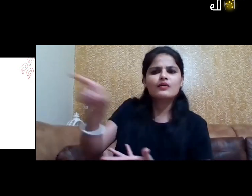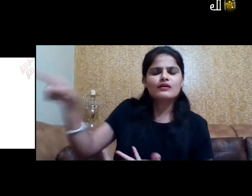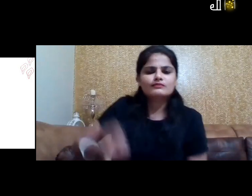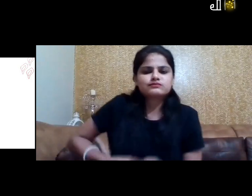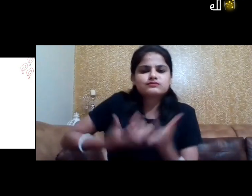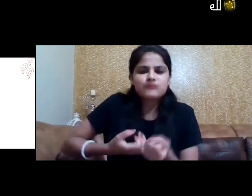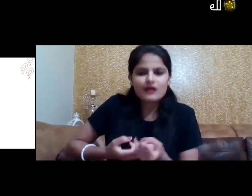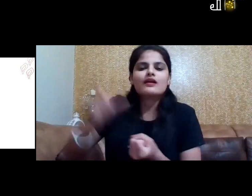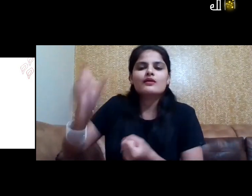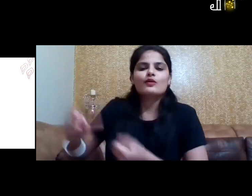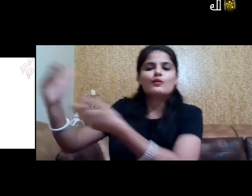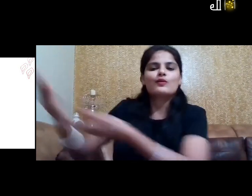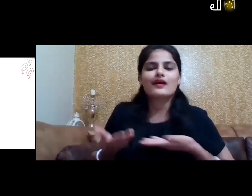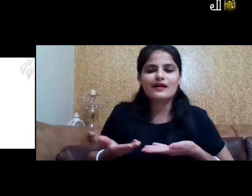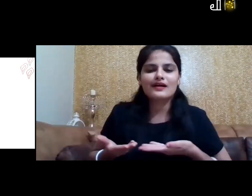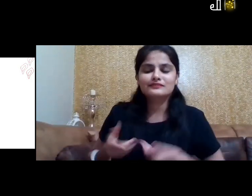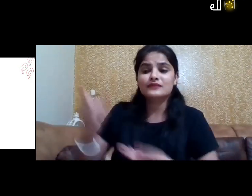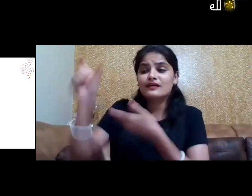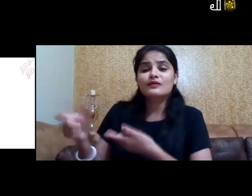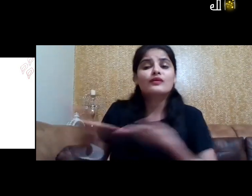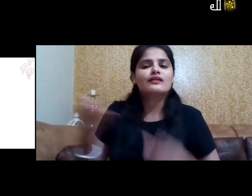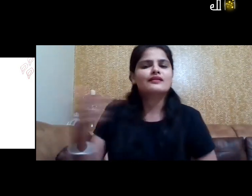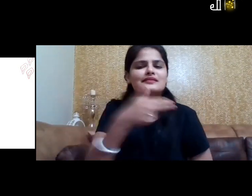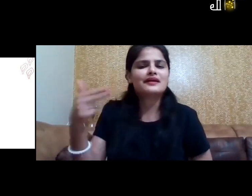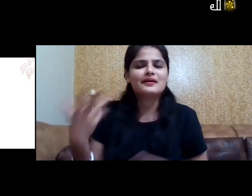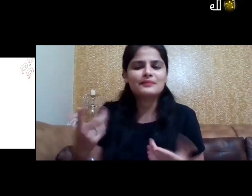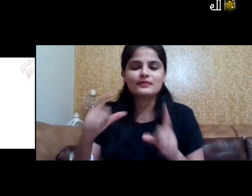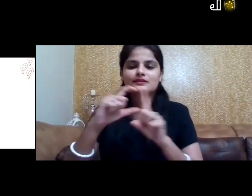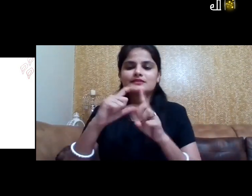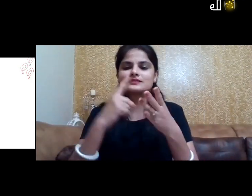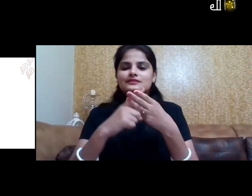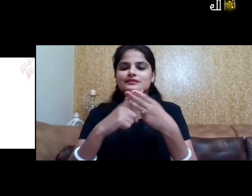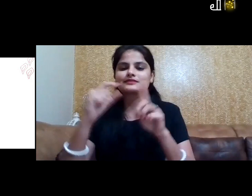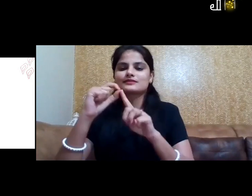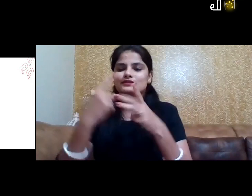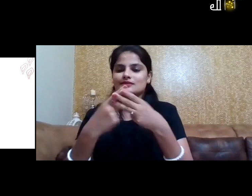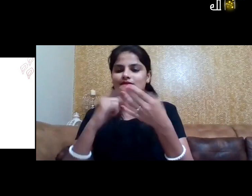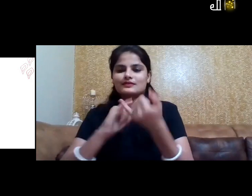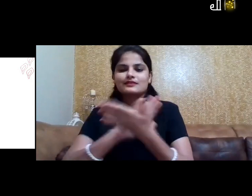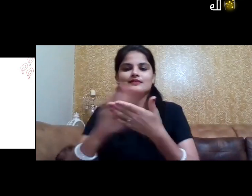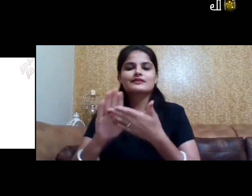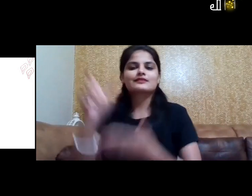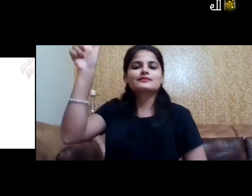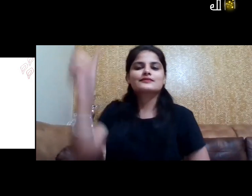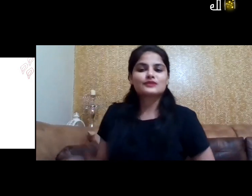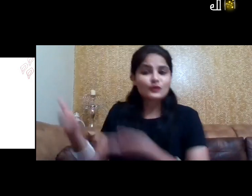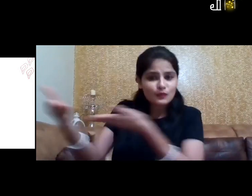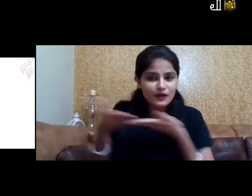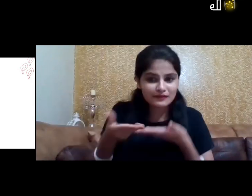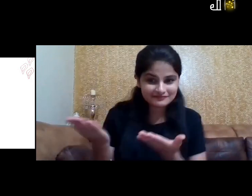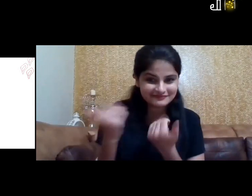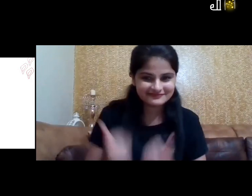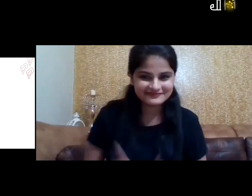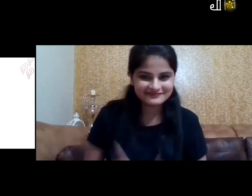and a lot of people, a lot of deaf people from the community have been a part of those, have attended. So, we want to invite a few of those.